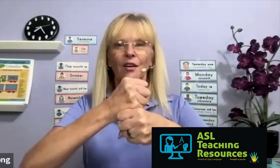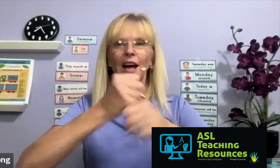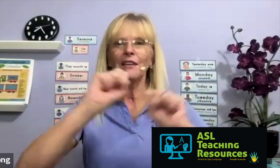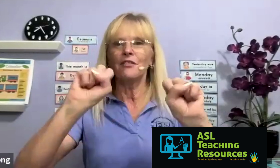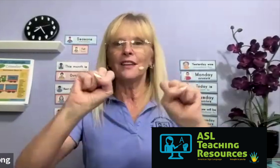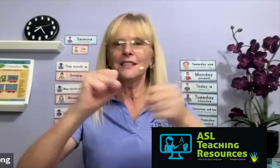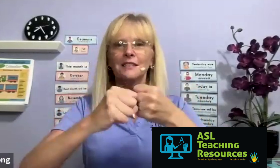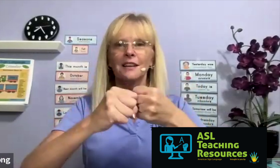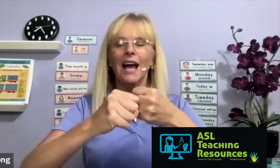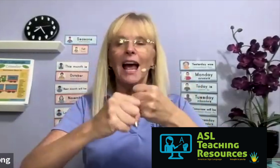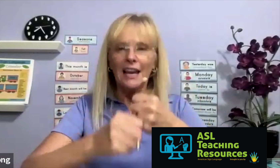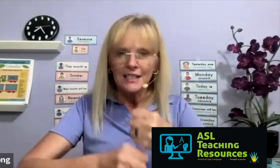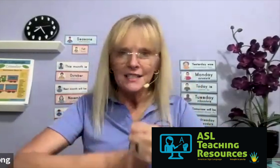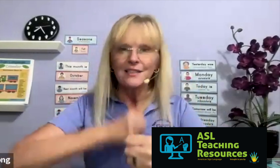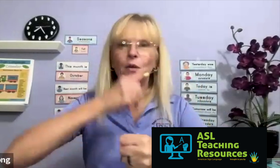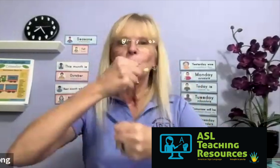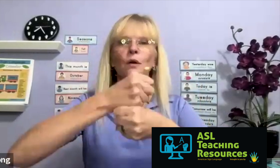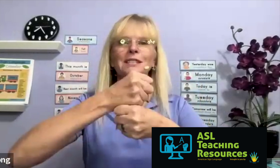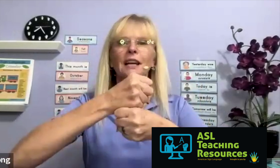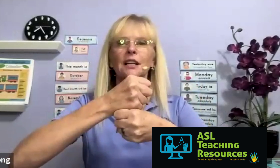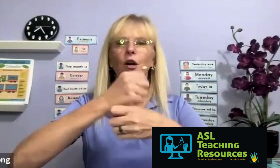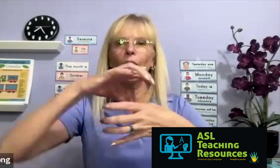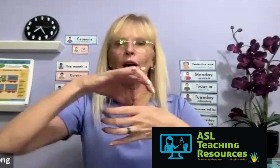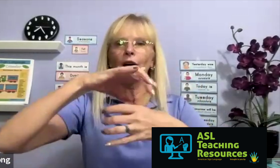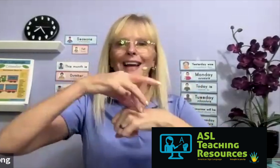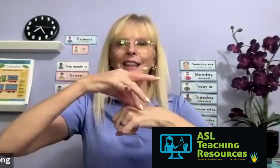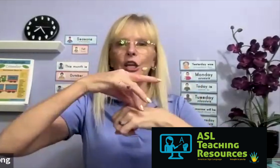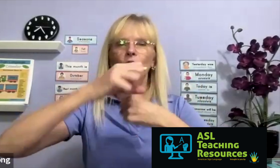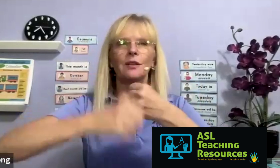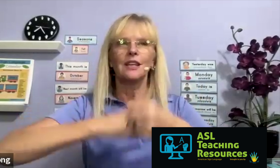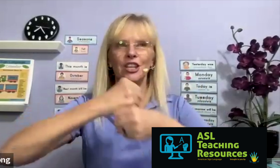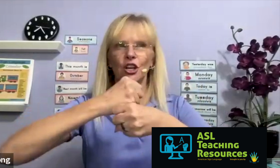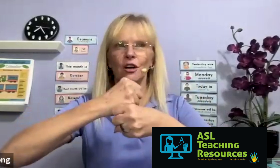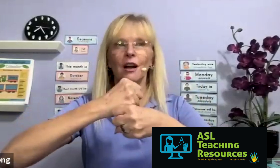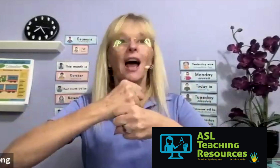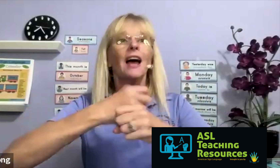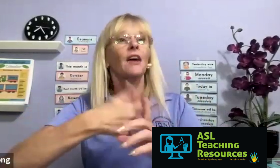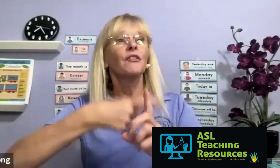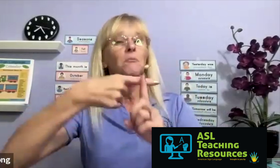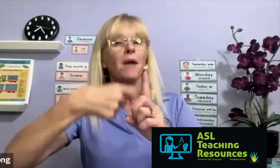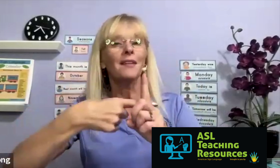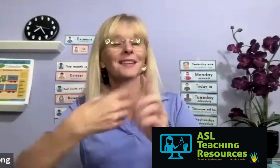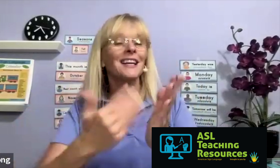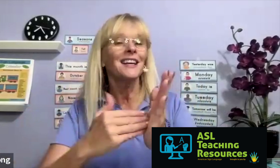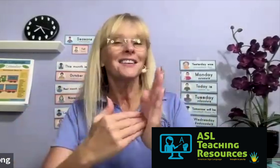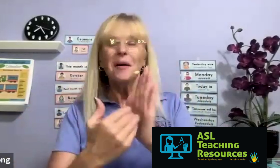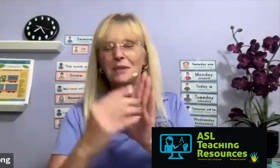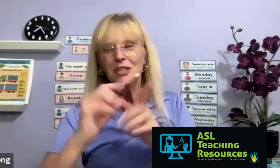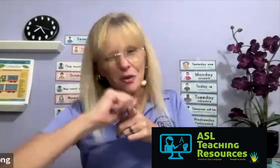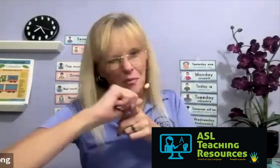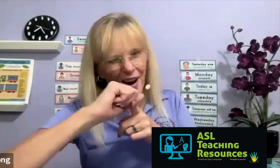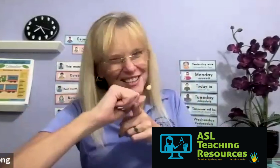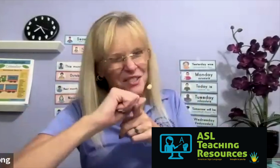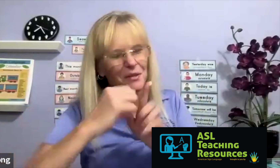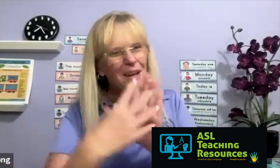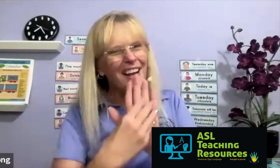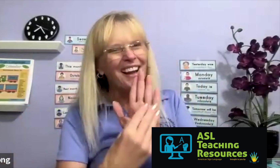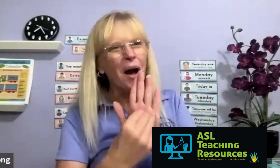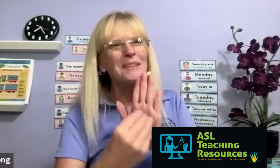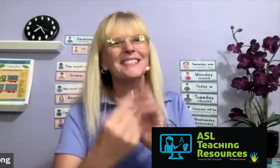Okay, fist, and it's rotating around like the earth, year. Now for month, again, be sure and practice with me and copy